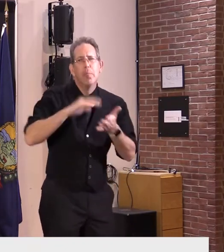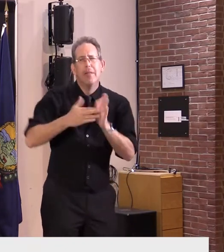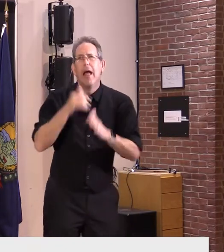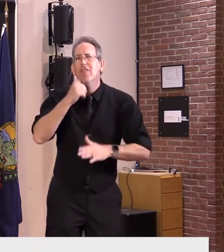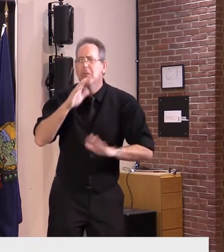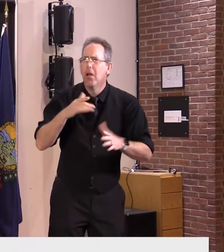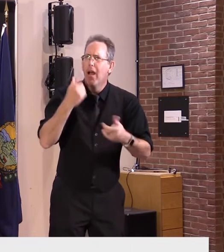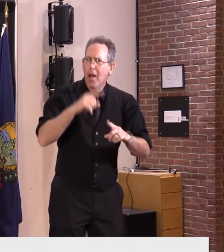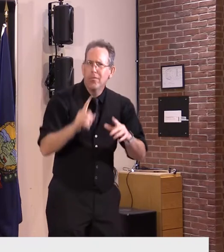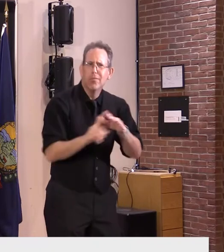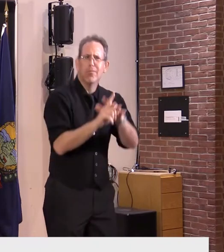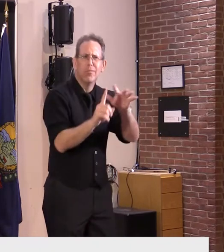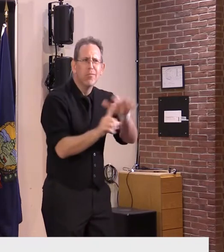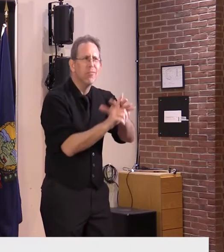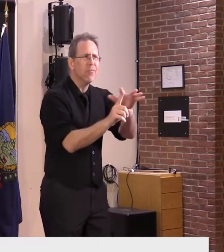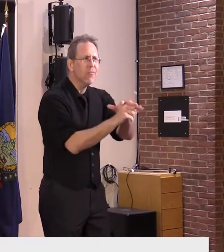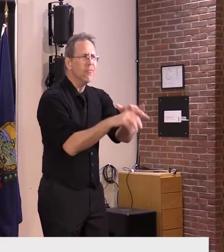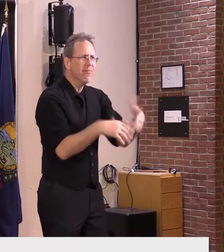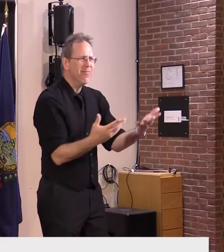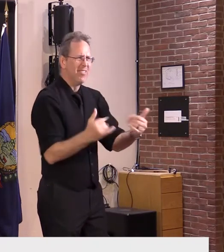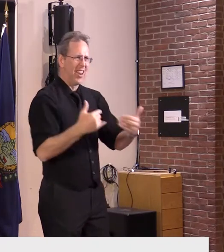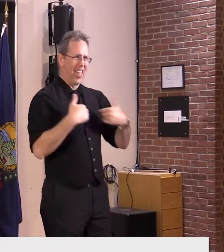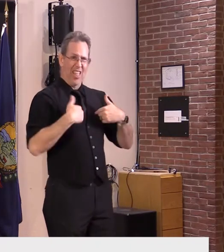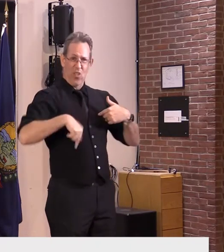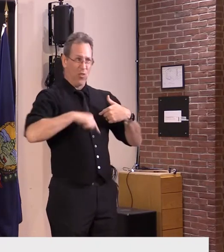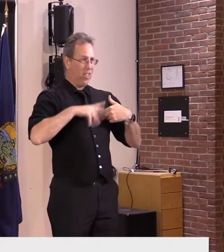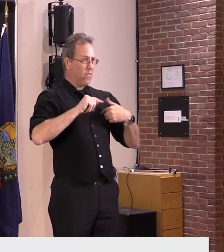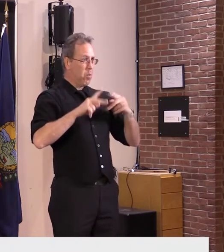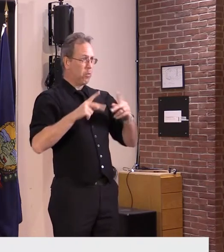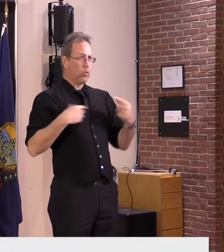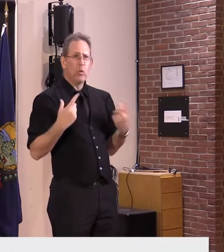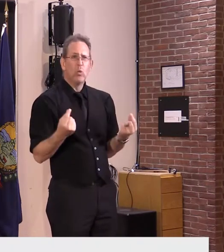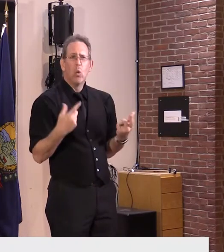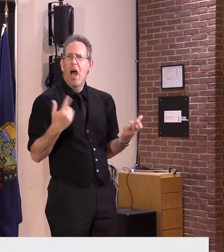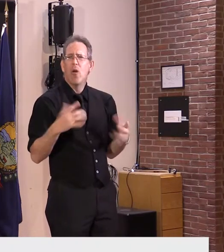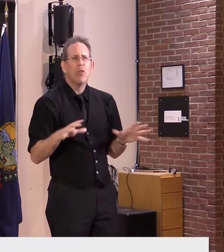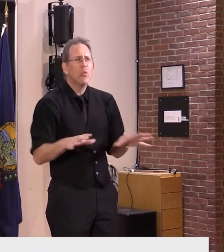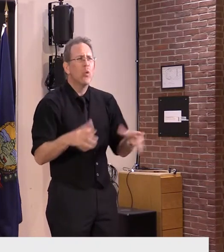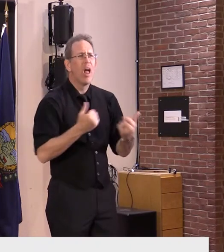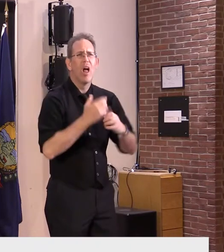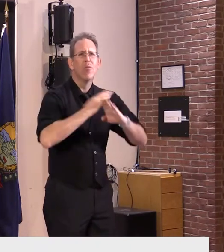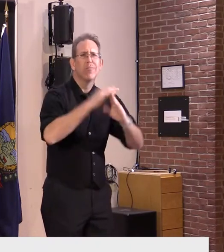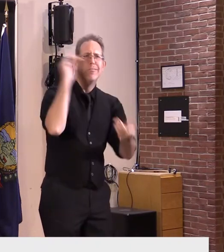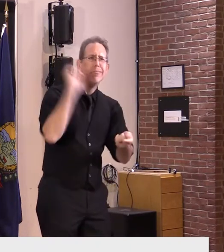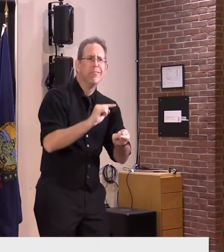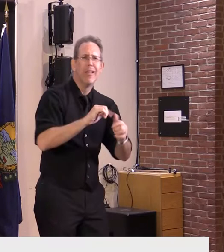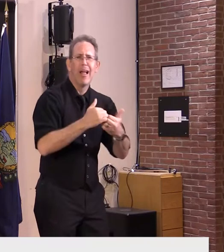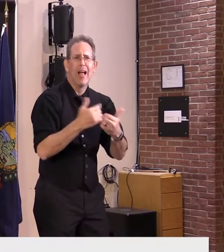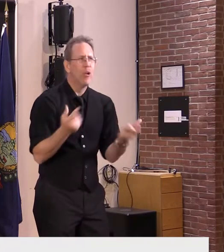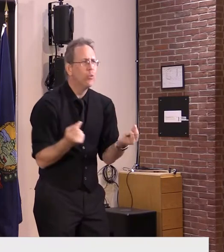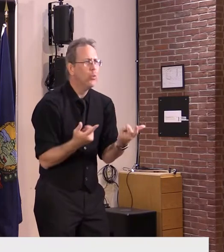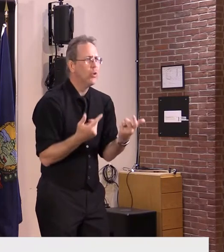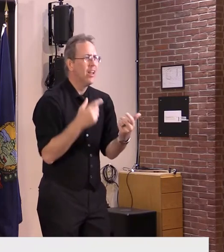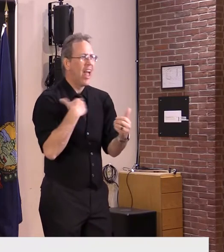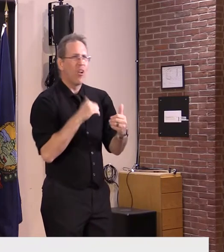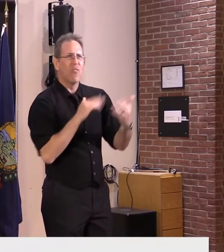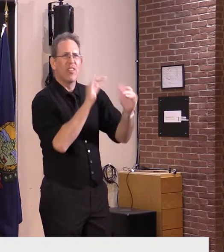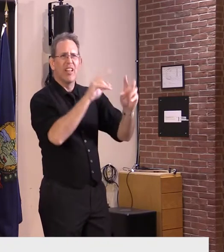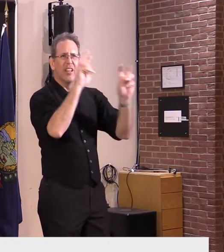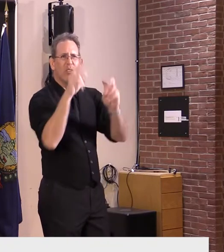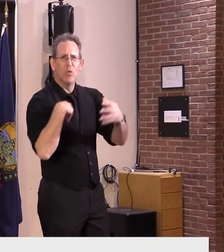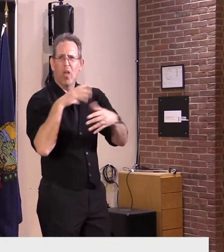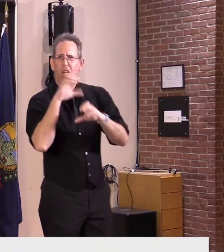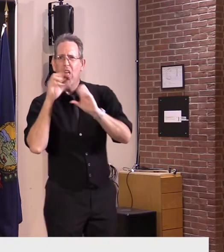And what are we doing on a state level to address these problems, many of